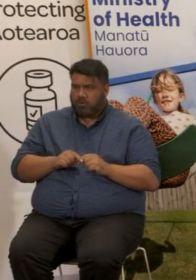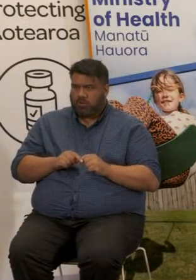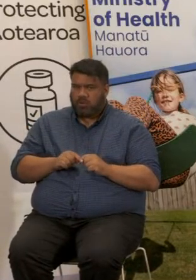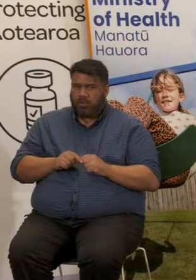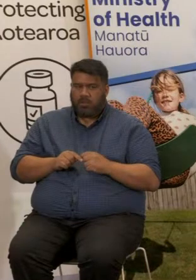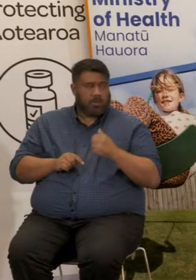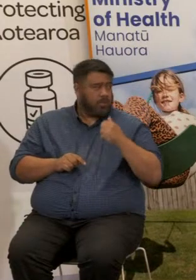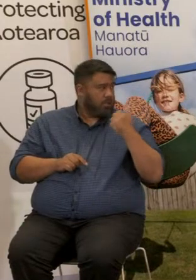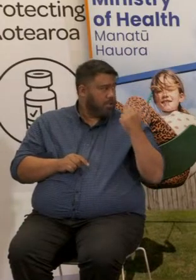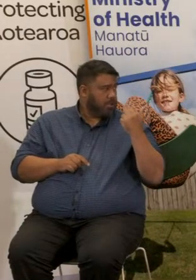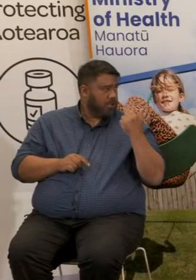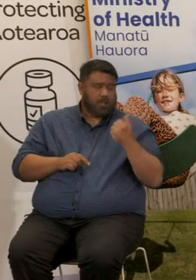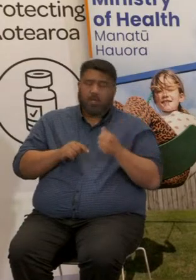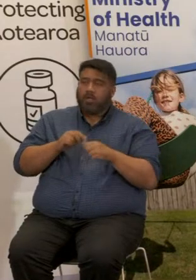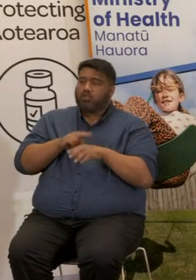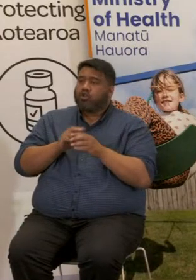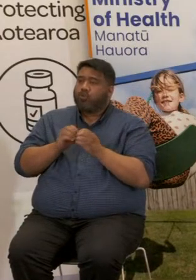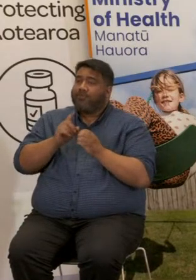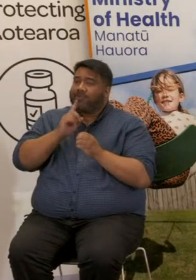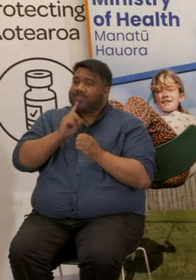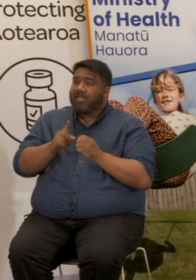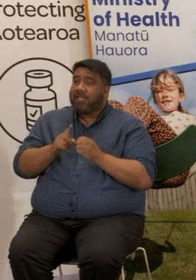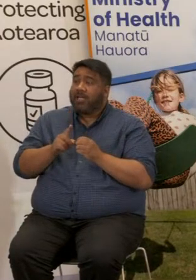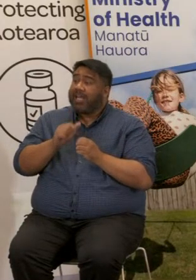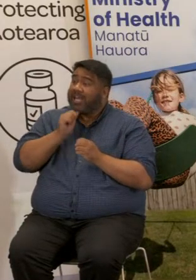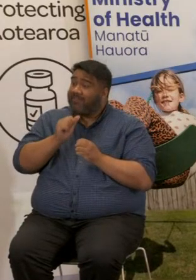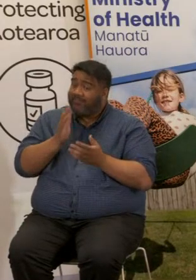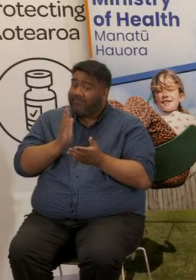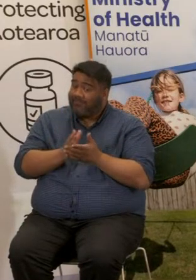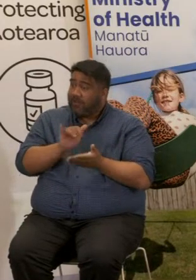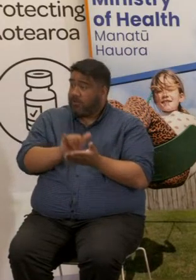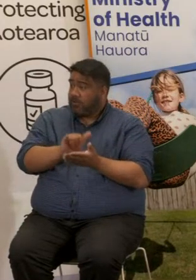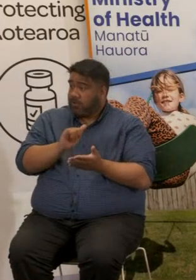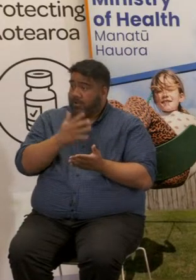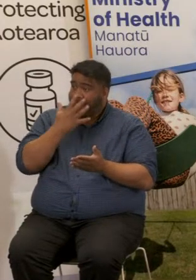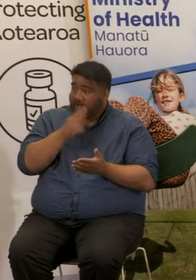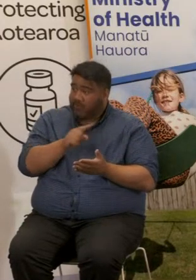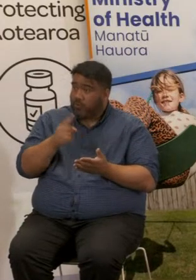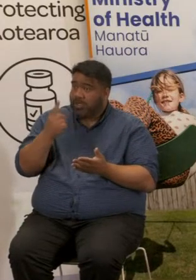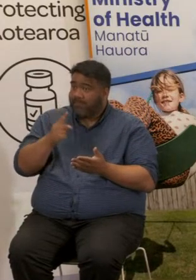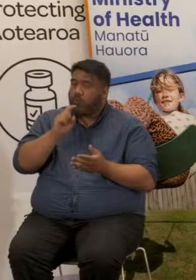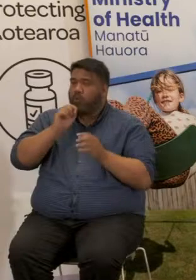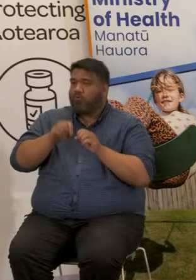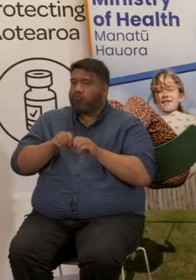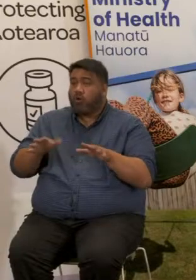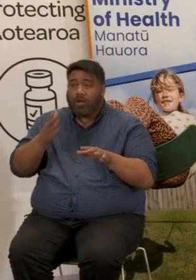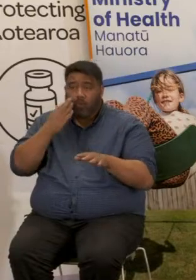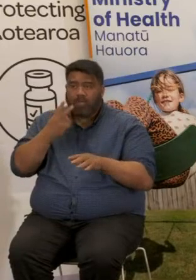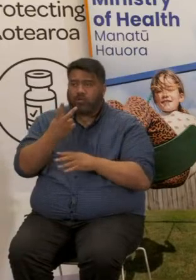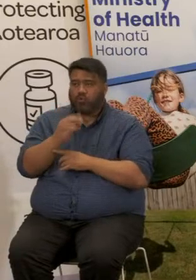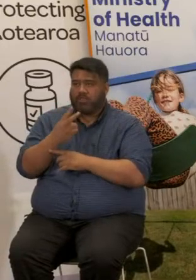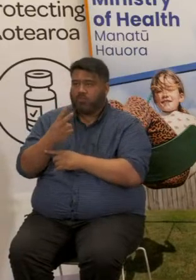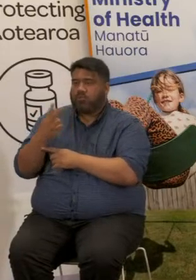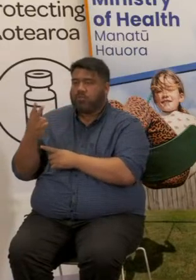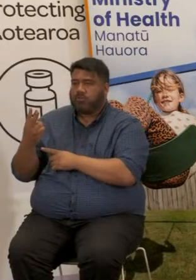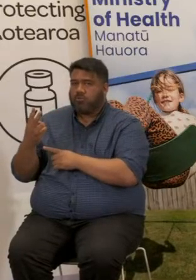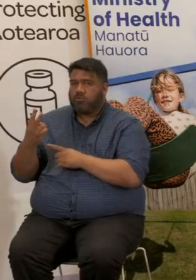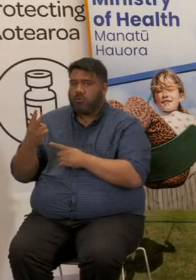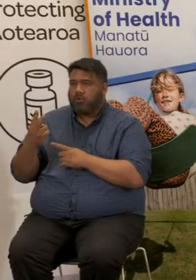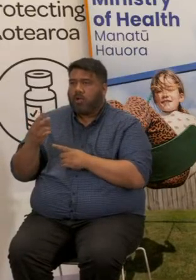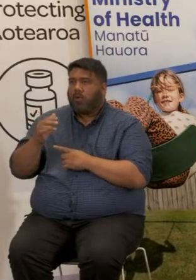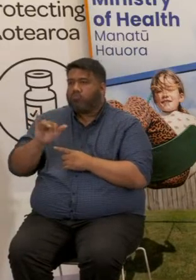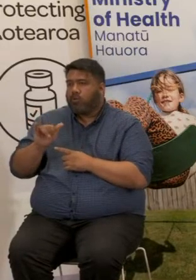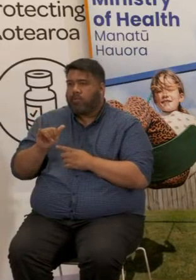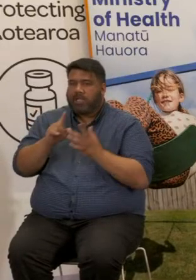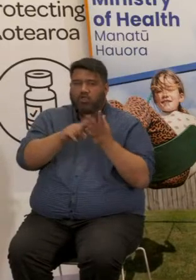already been planned. The rollout will be 2022, and we would imagine if all the decisions are made and Cabinet approval comes through, it will be in the first